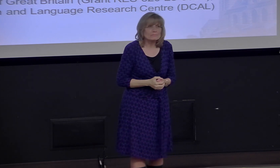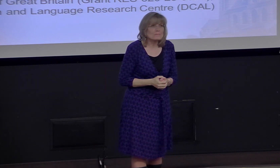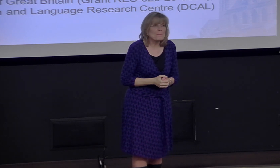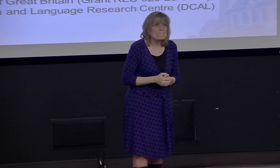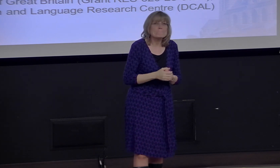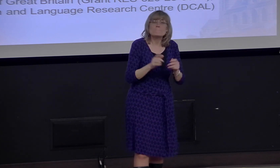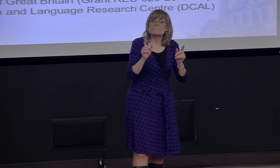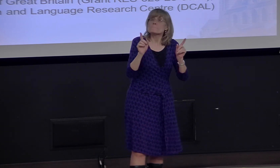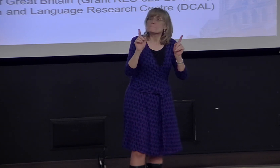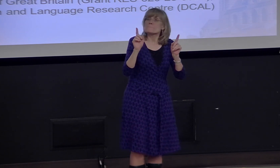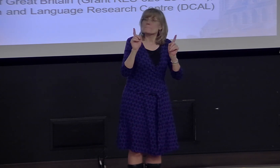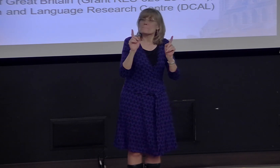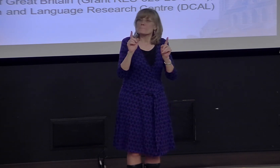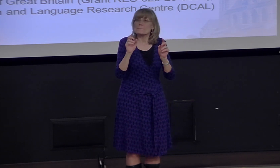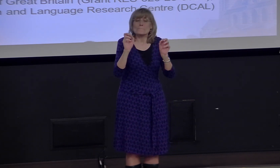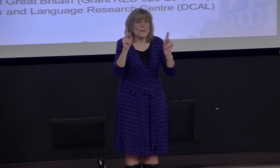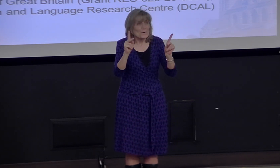this afternoon. Thank you for coming.